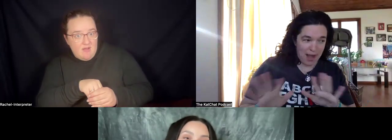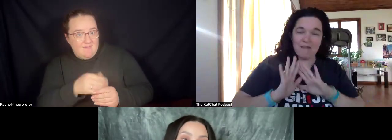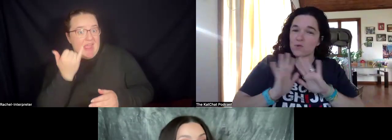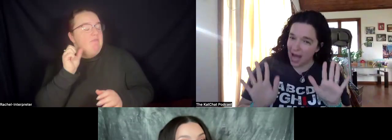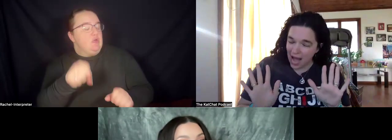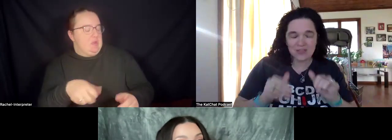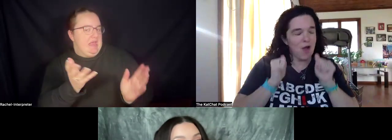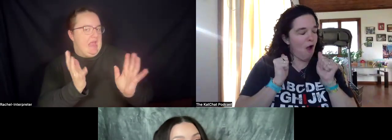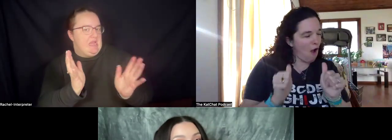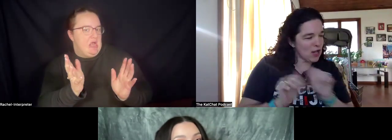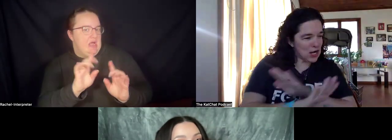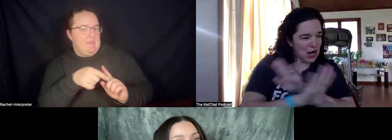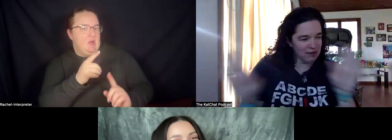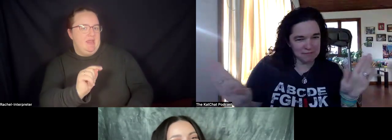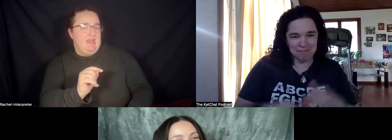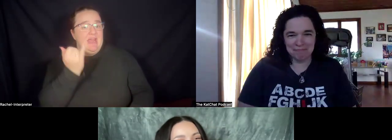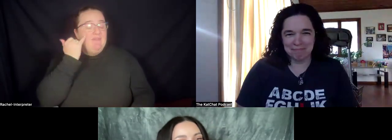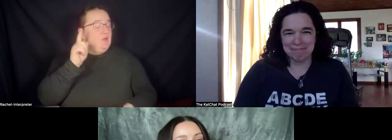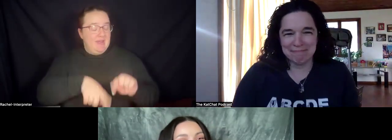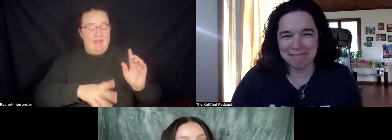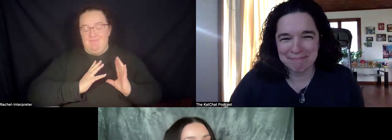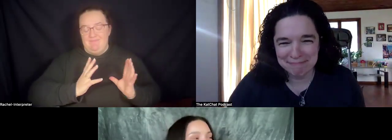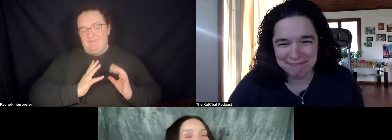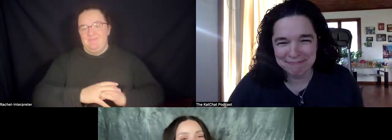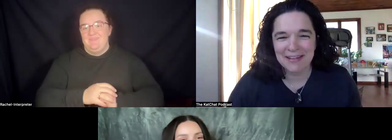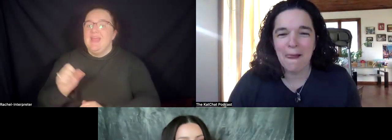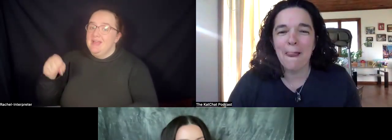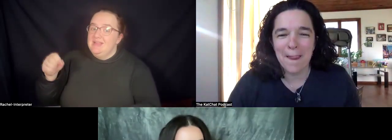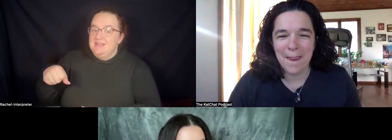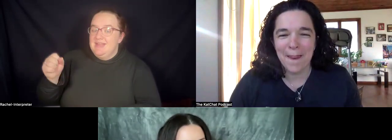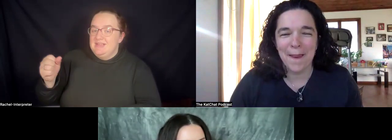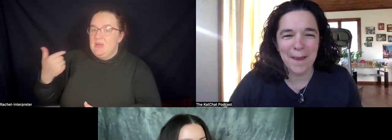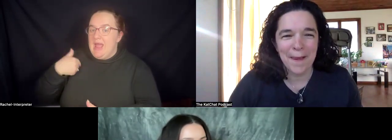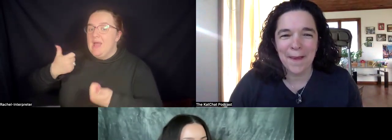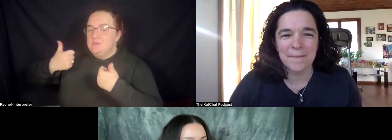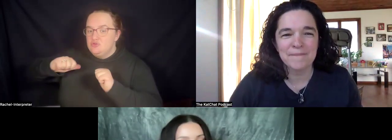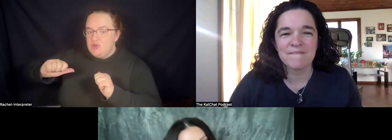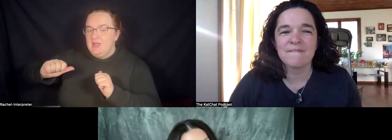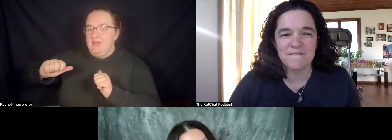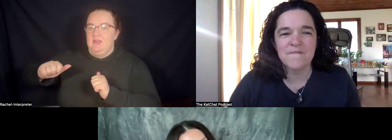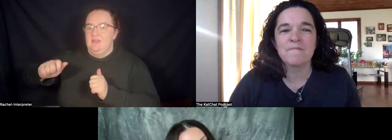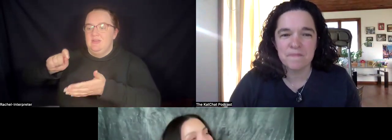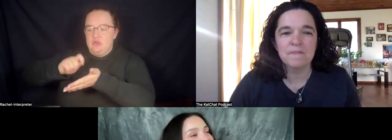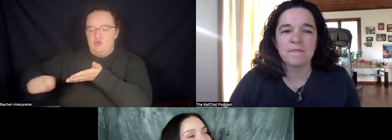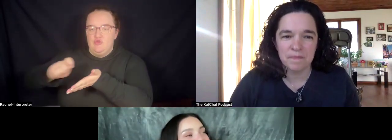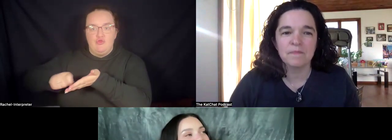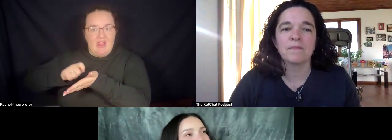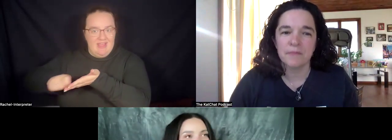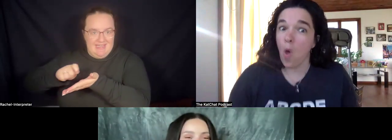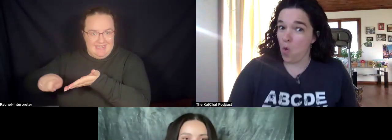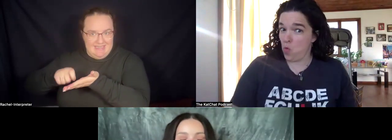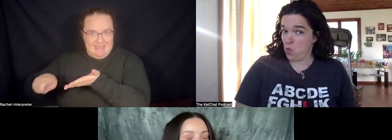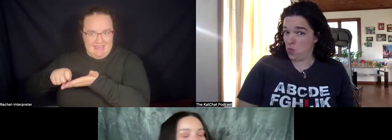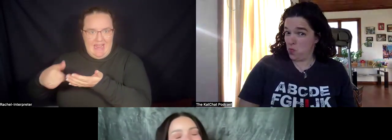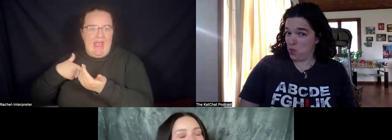talk about it, if you can, good. Yeah, so I'm trying to get myself to write. I have a